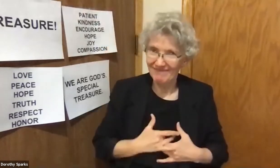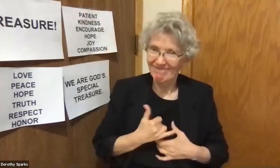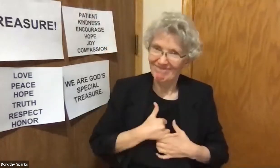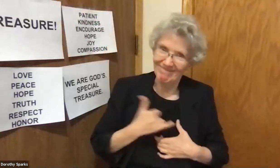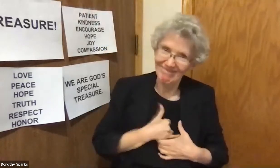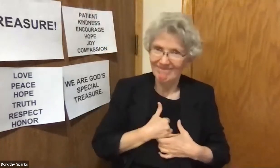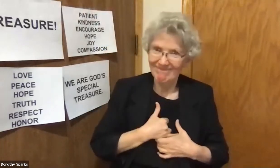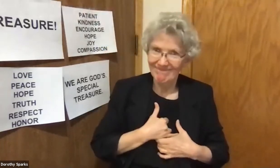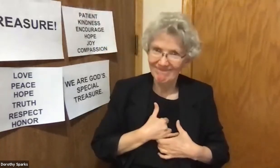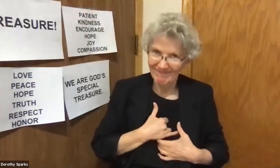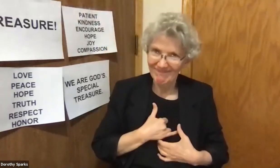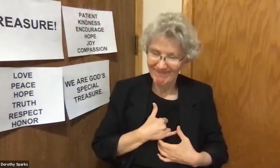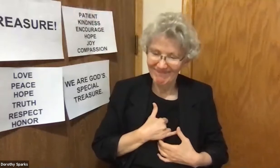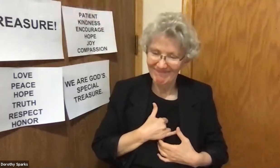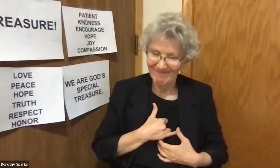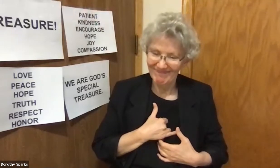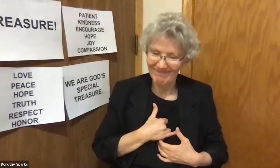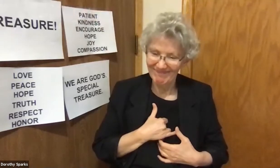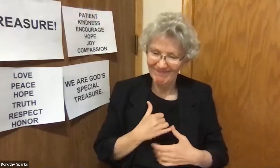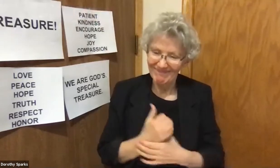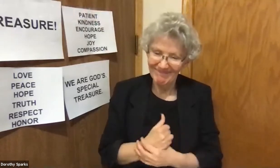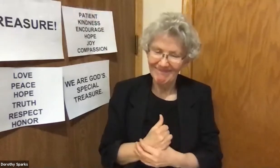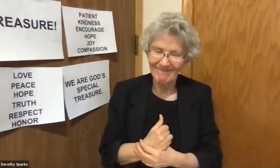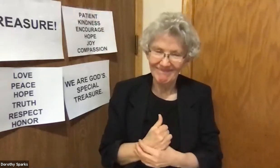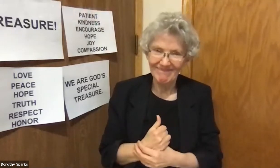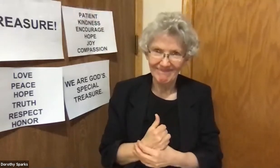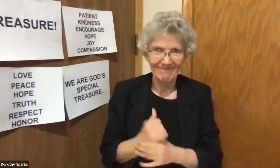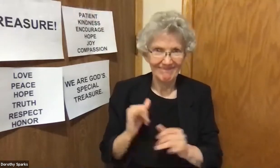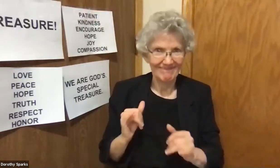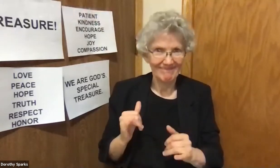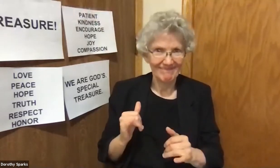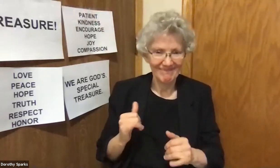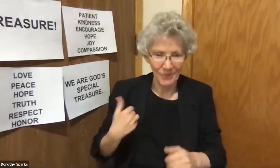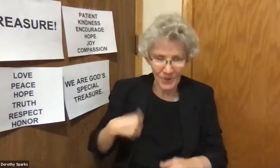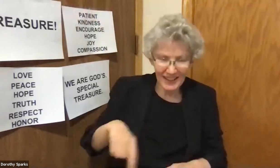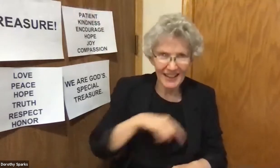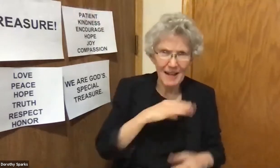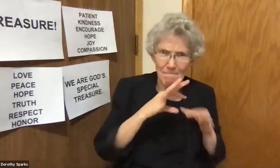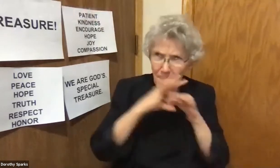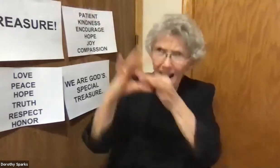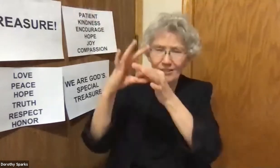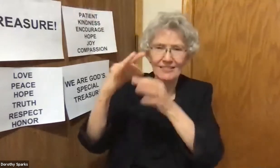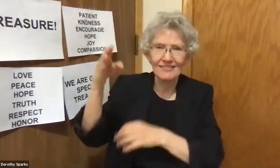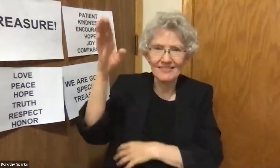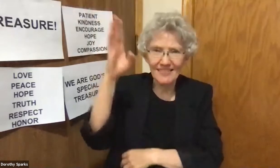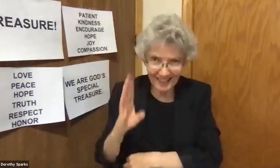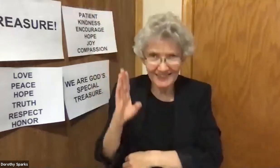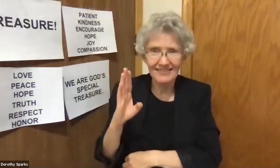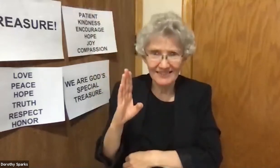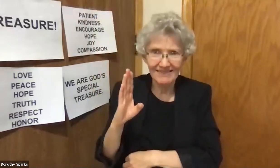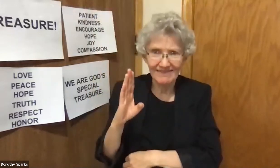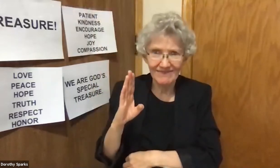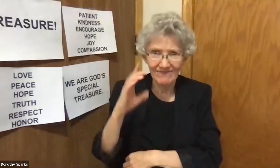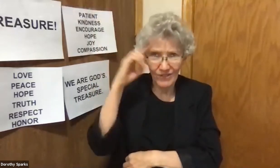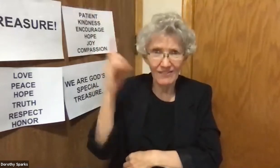So when we learn of God, we shouldn't only think of God intellectually, but to place